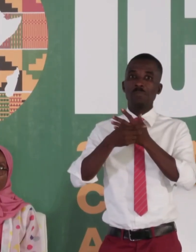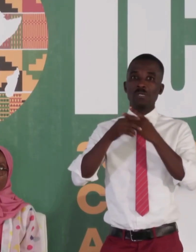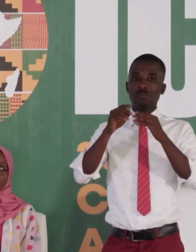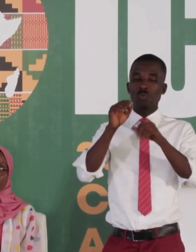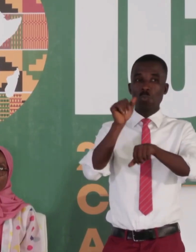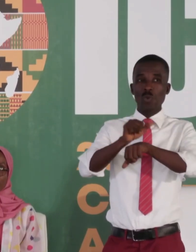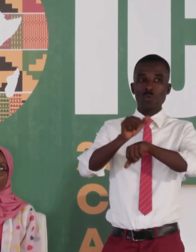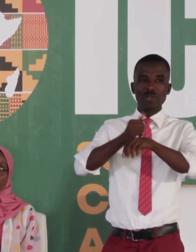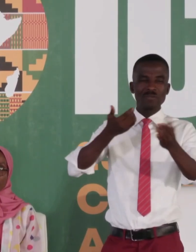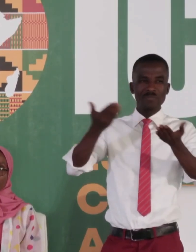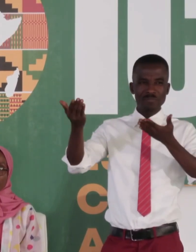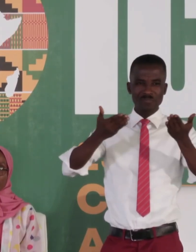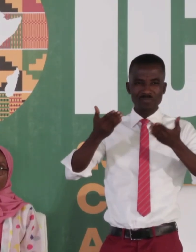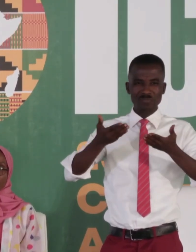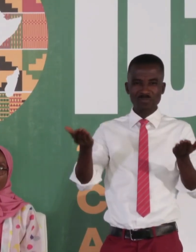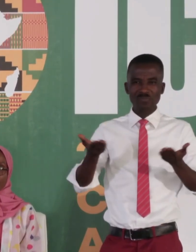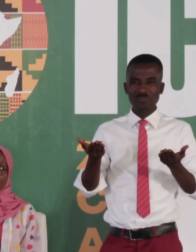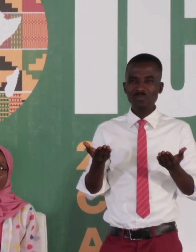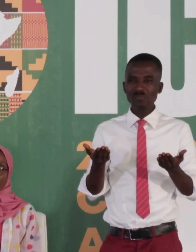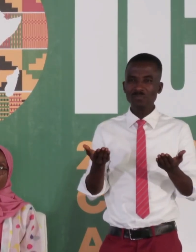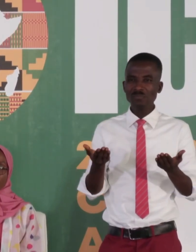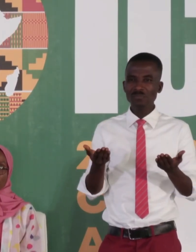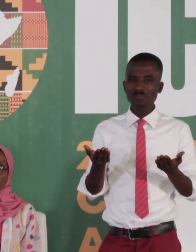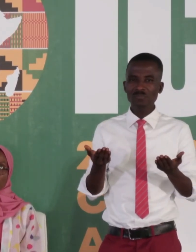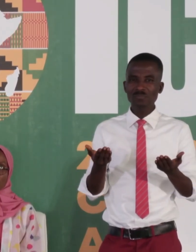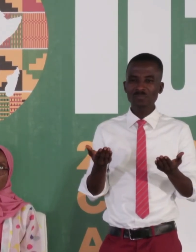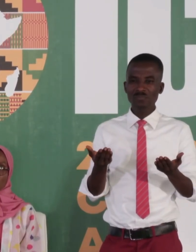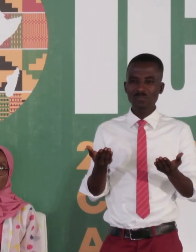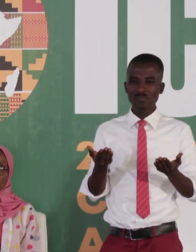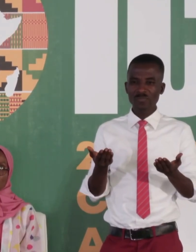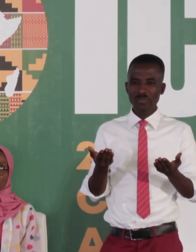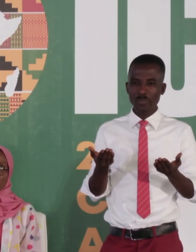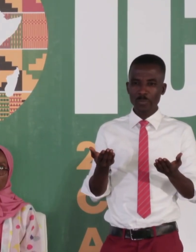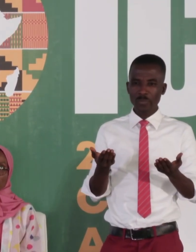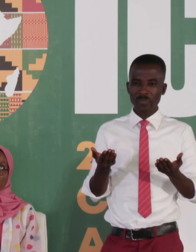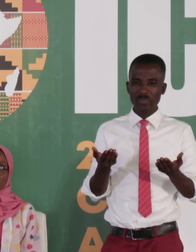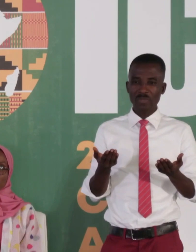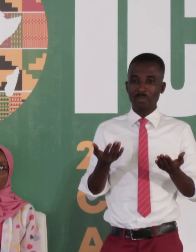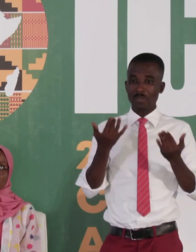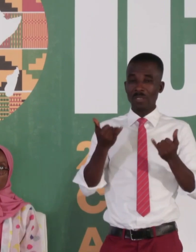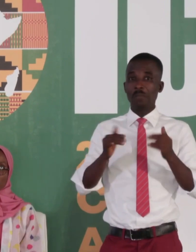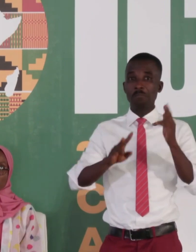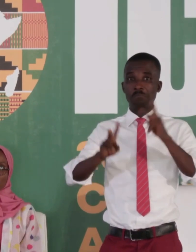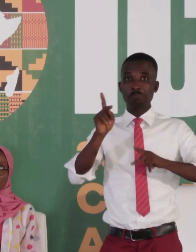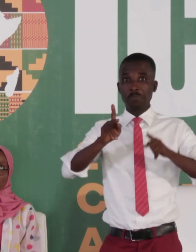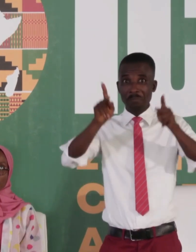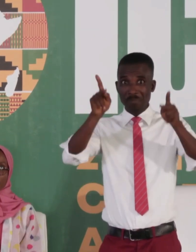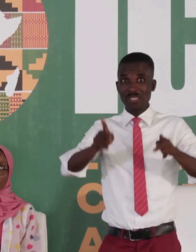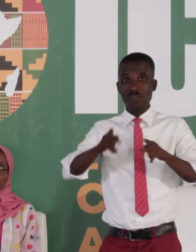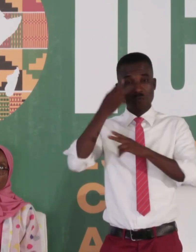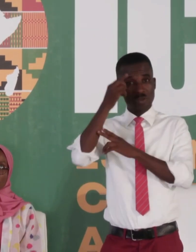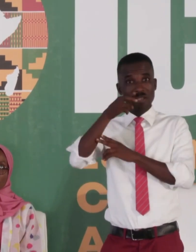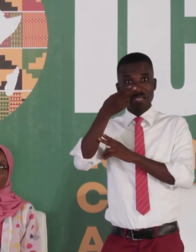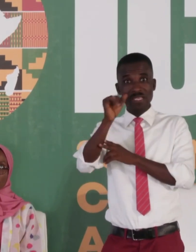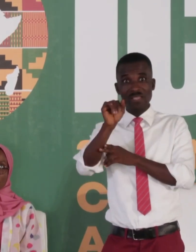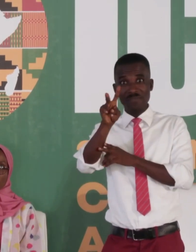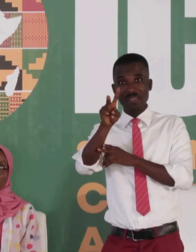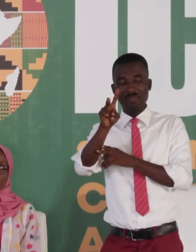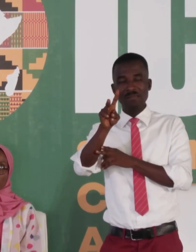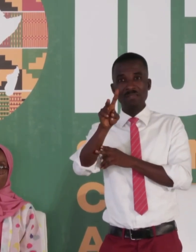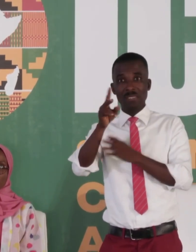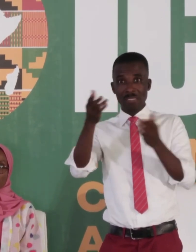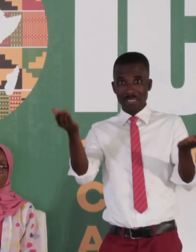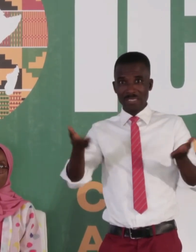operational, and as well as looking at focal persons, being a focal person for HIV and AIDS. He's